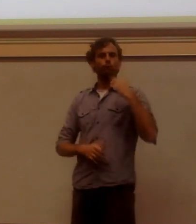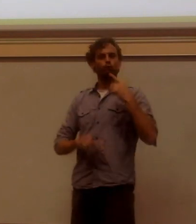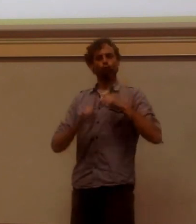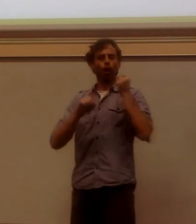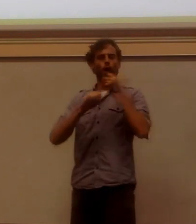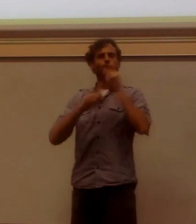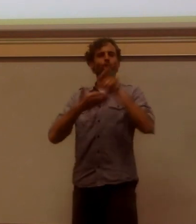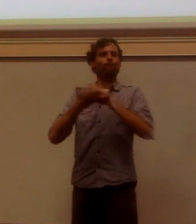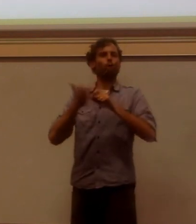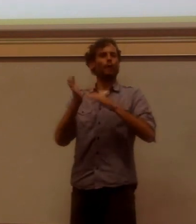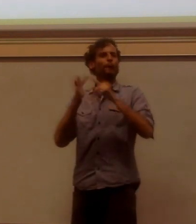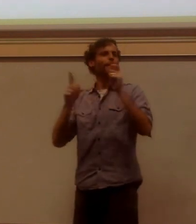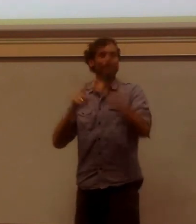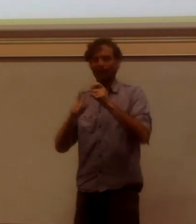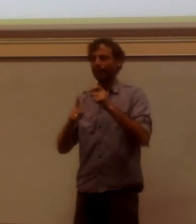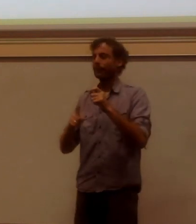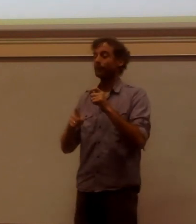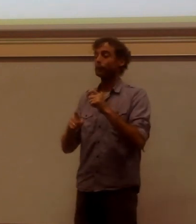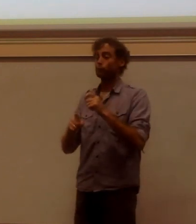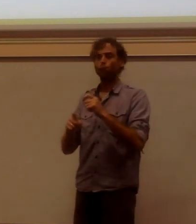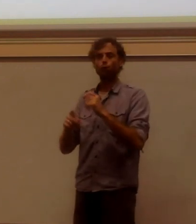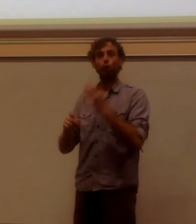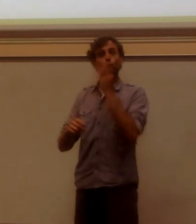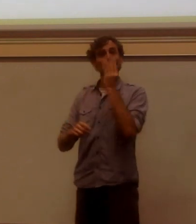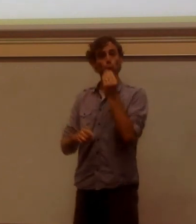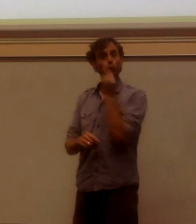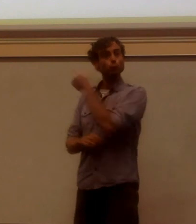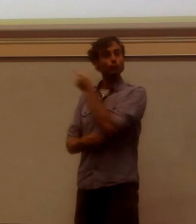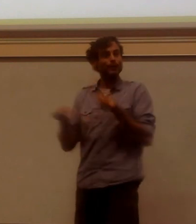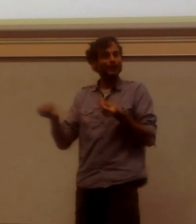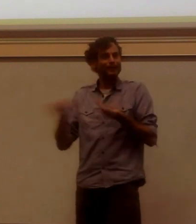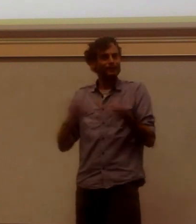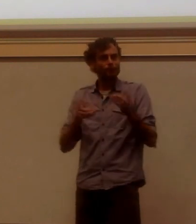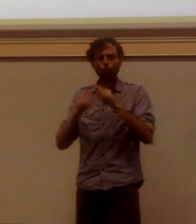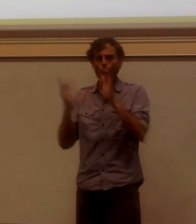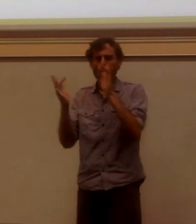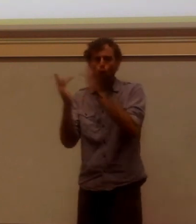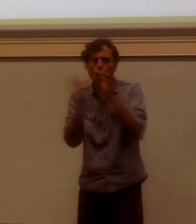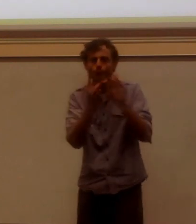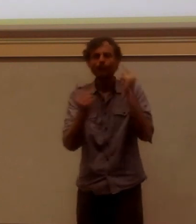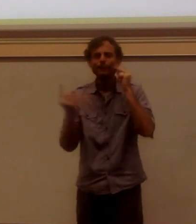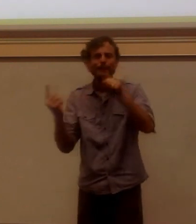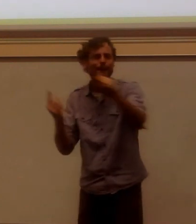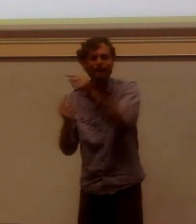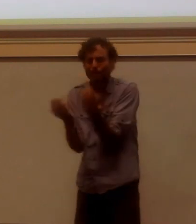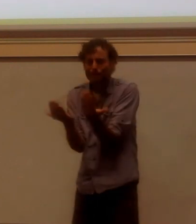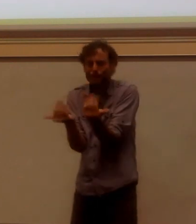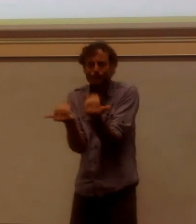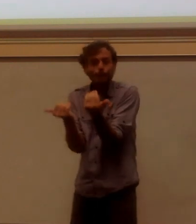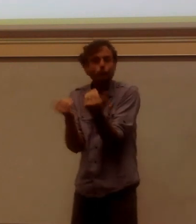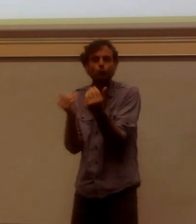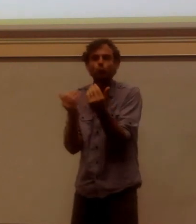for MEPs or other representatives to use the Insign